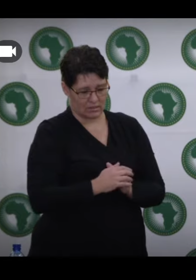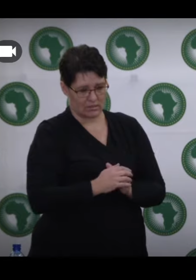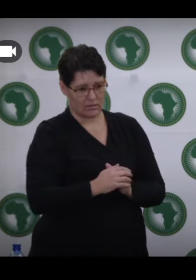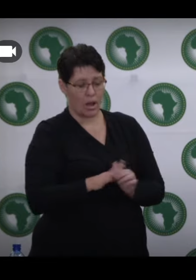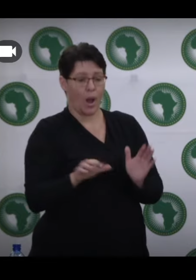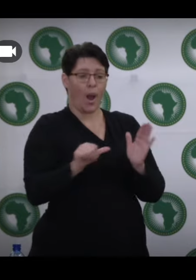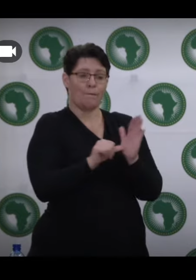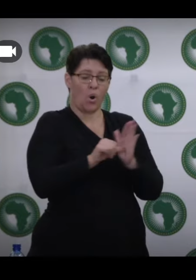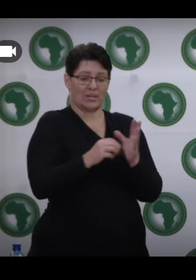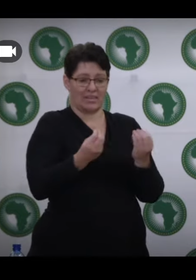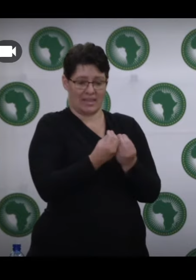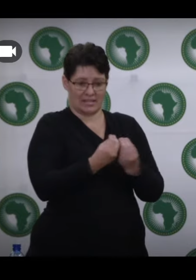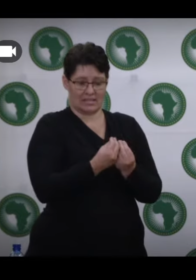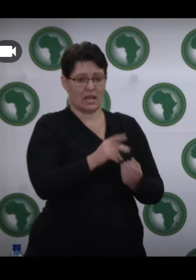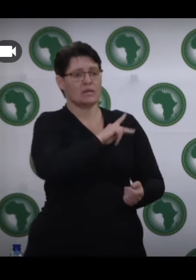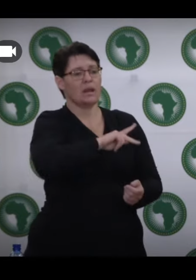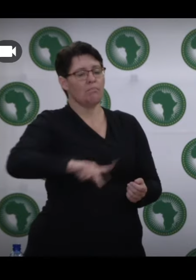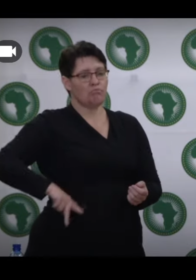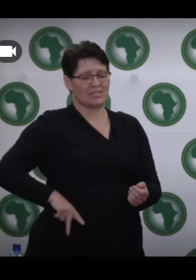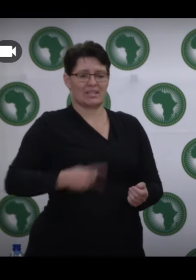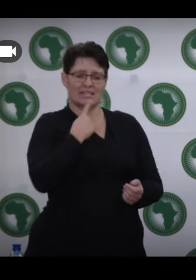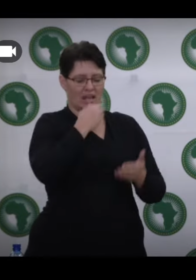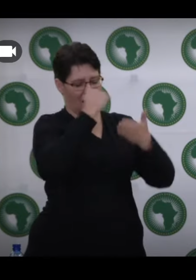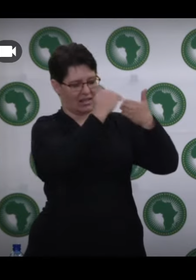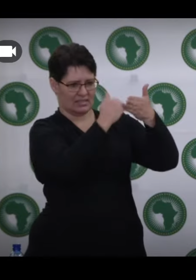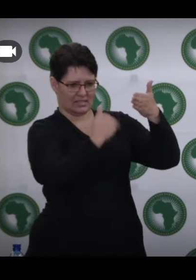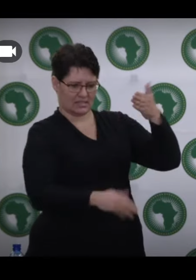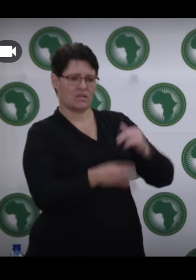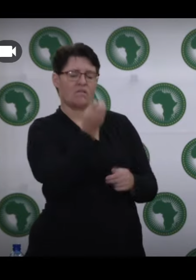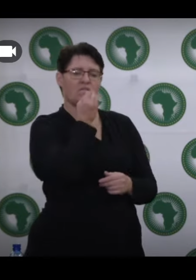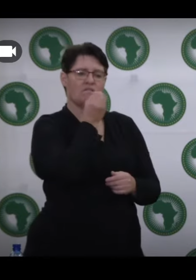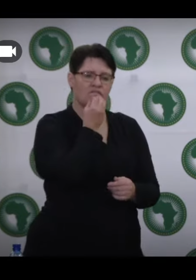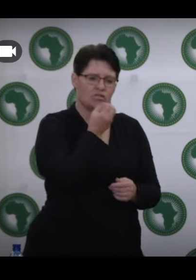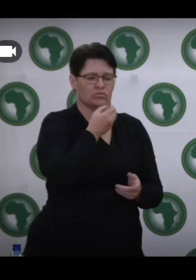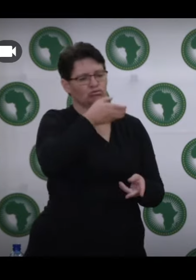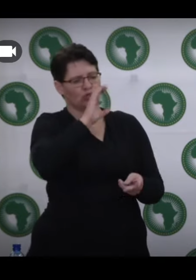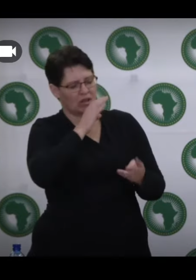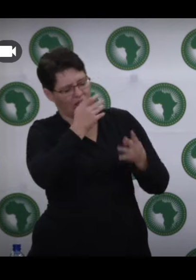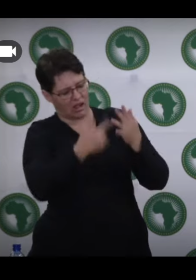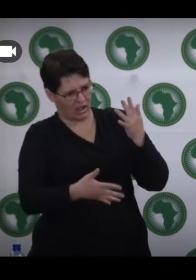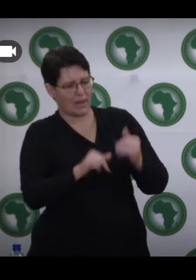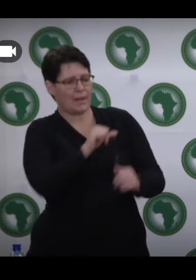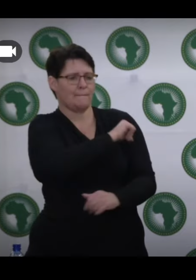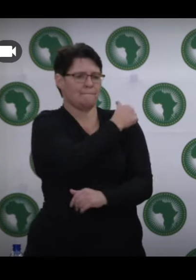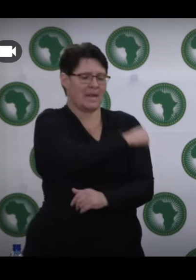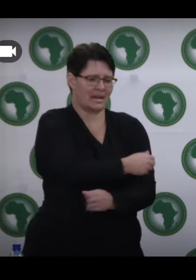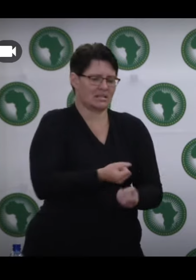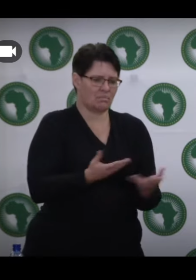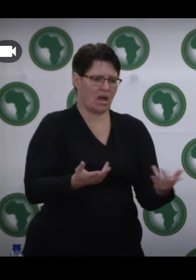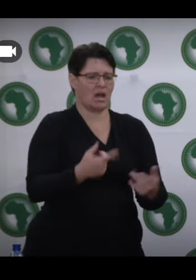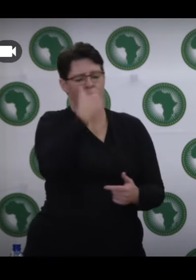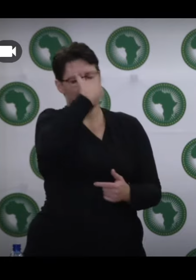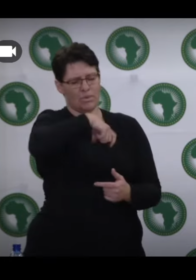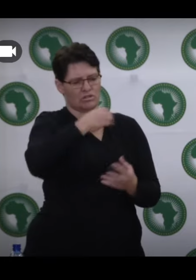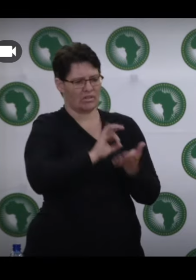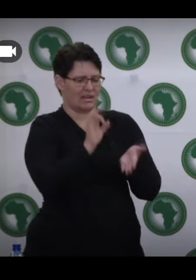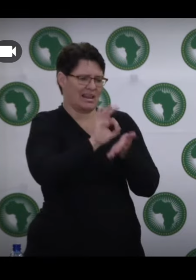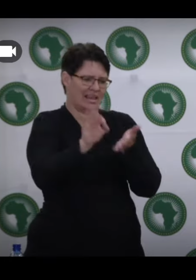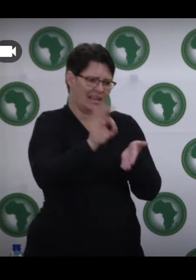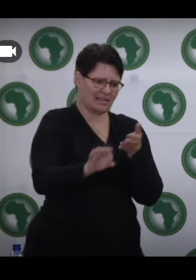All essential items, and the President outlined the list, which includes food and beverages, medical supplies, personal